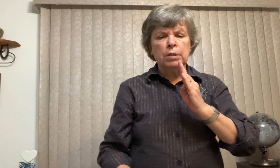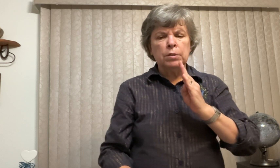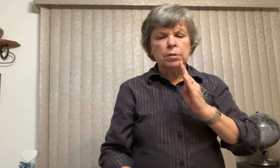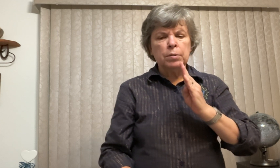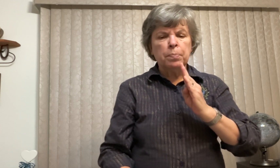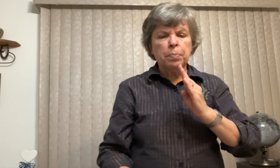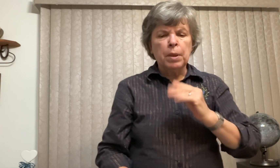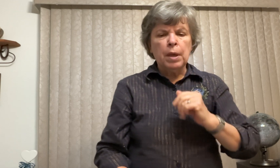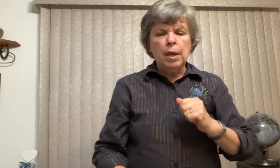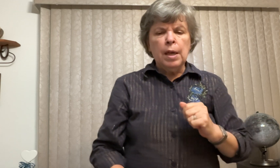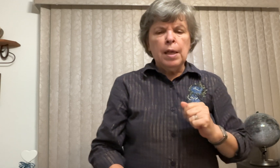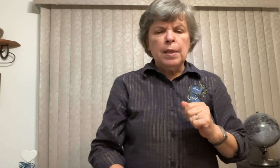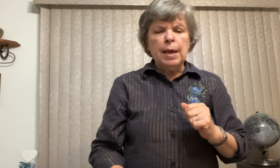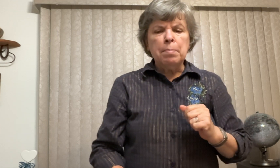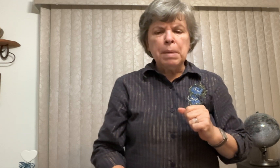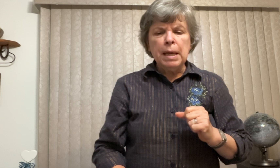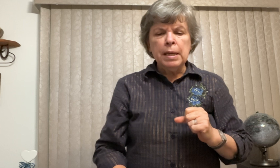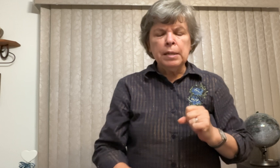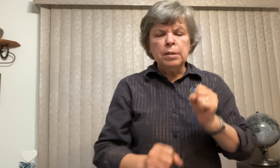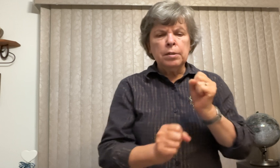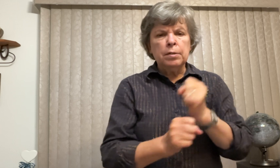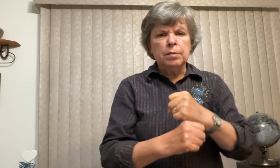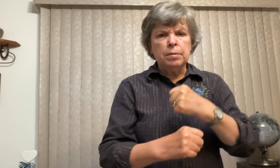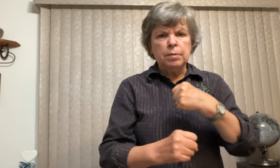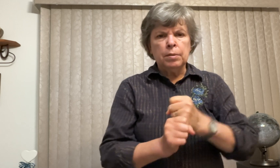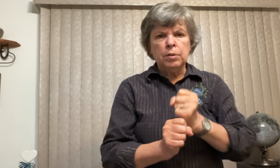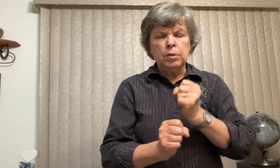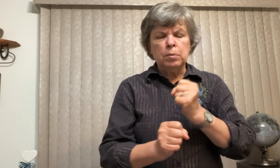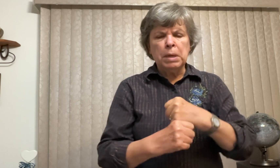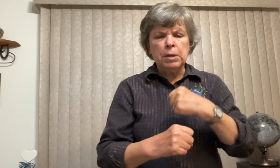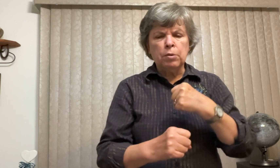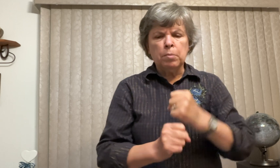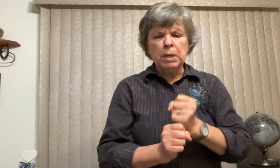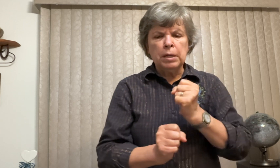lessons. That made, this is make or made.